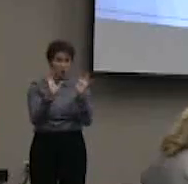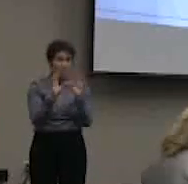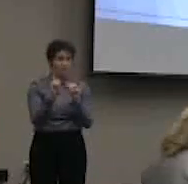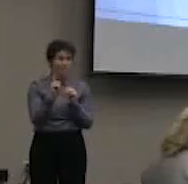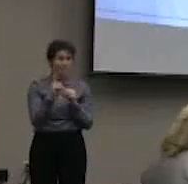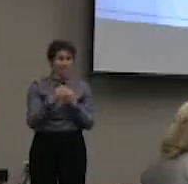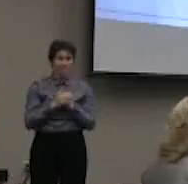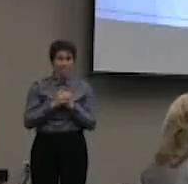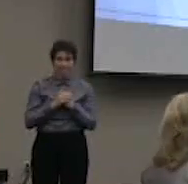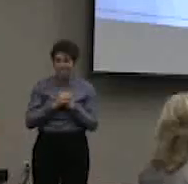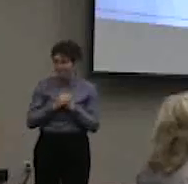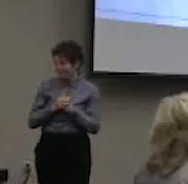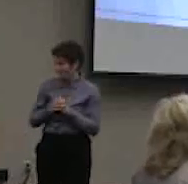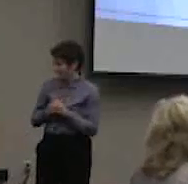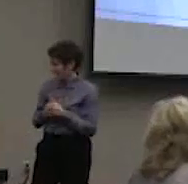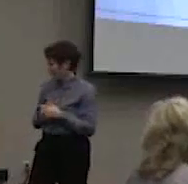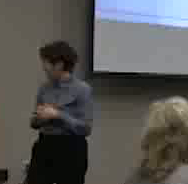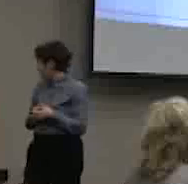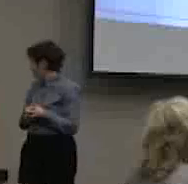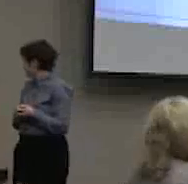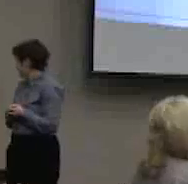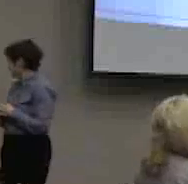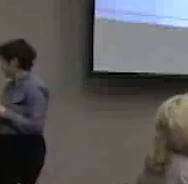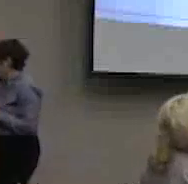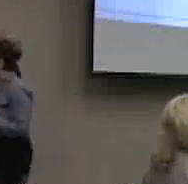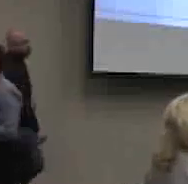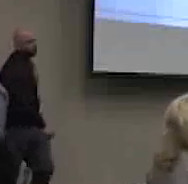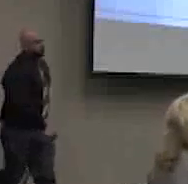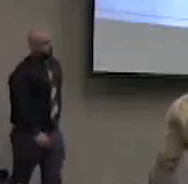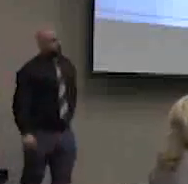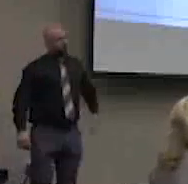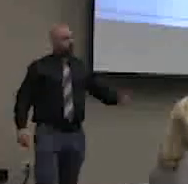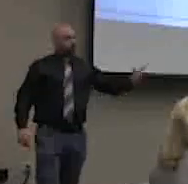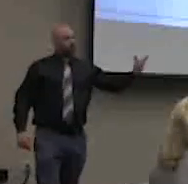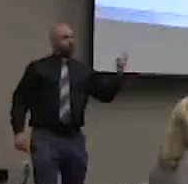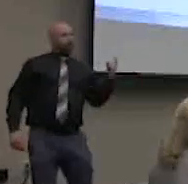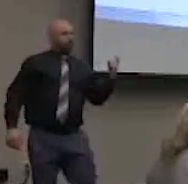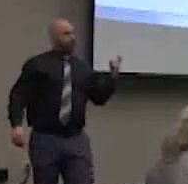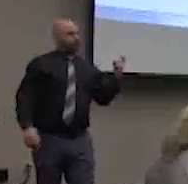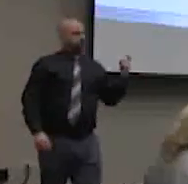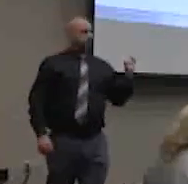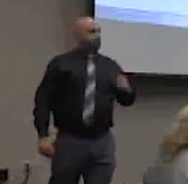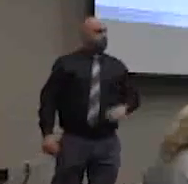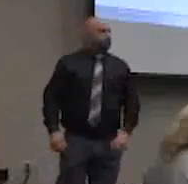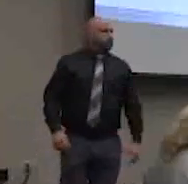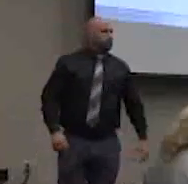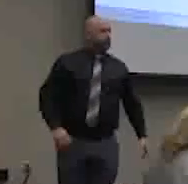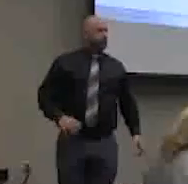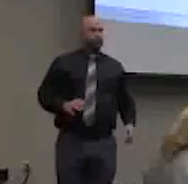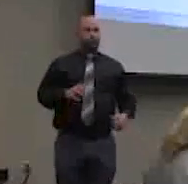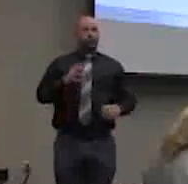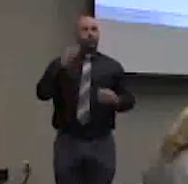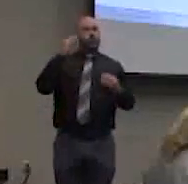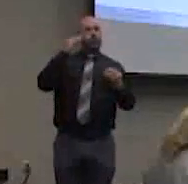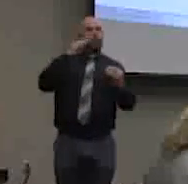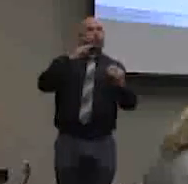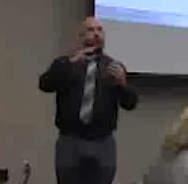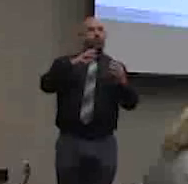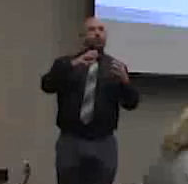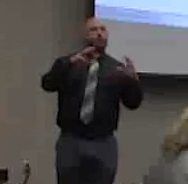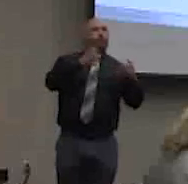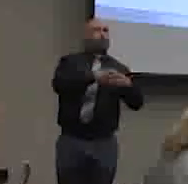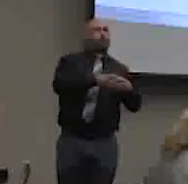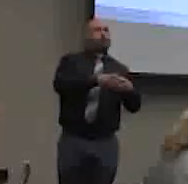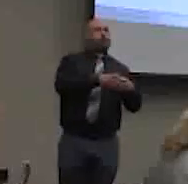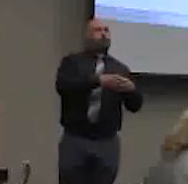have a question. Thinking about getting a smaller group together, whoever wants to be involved related to